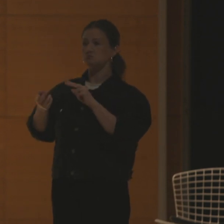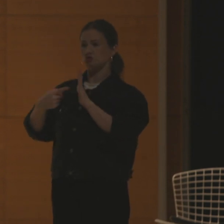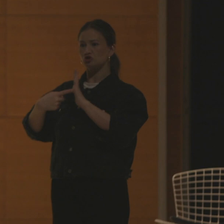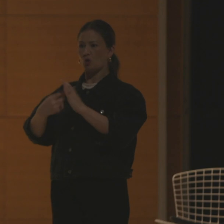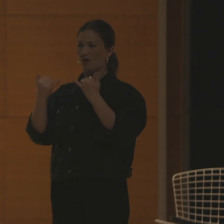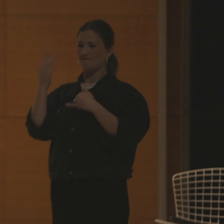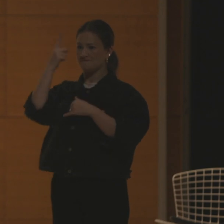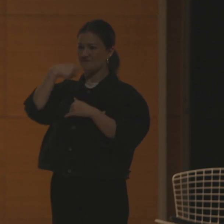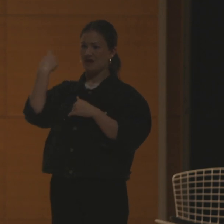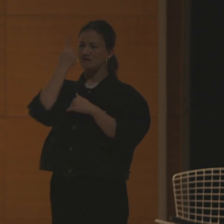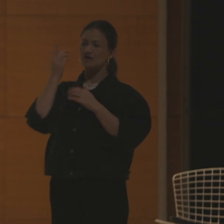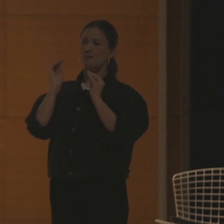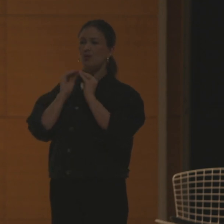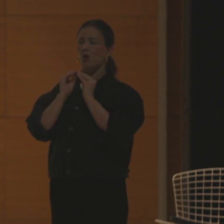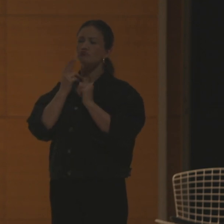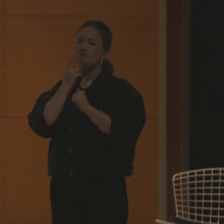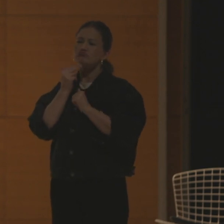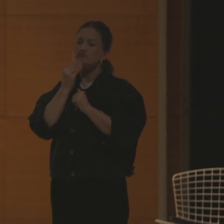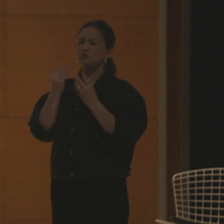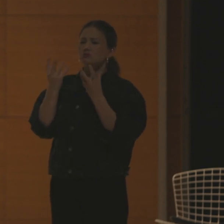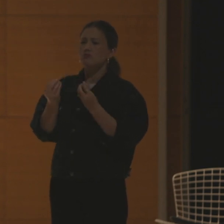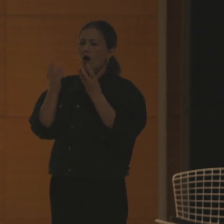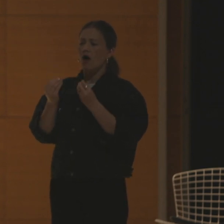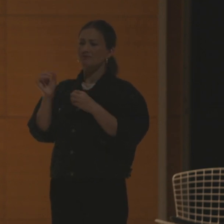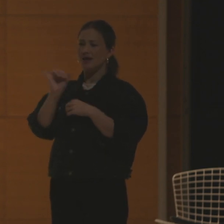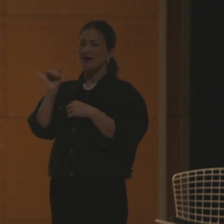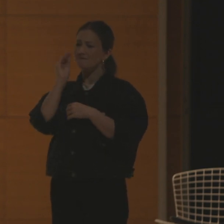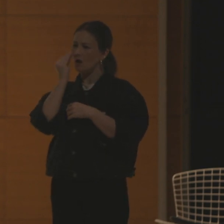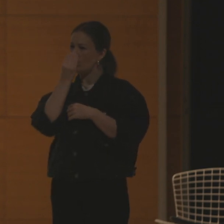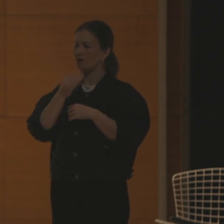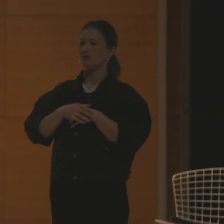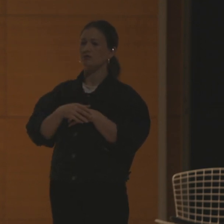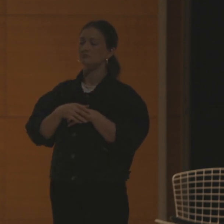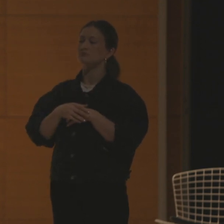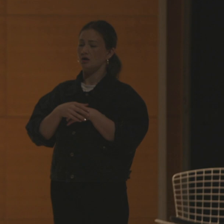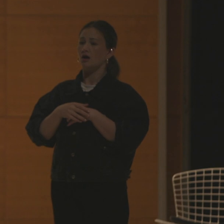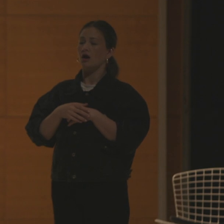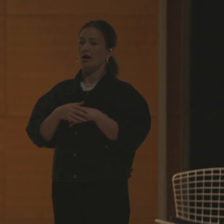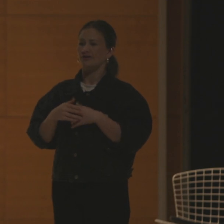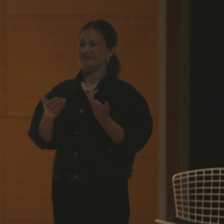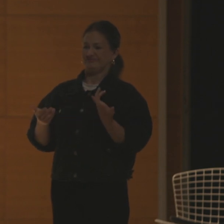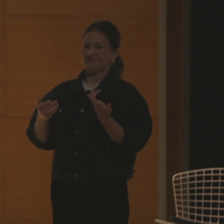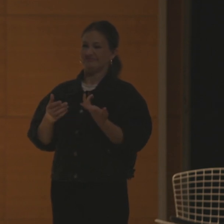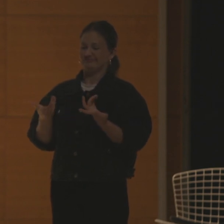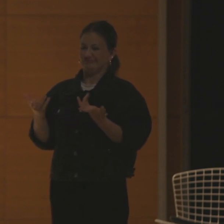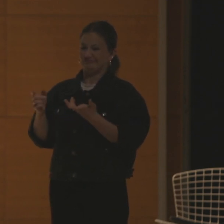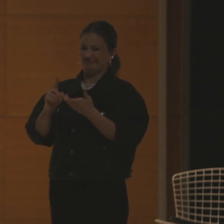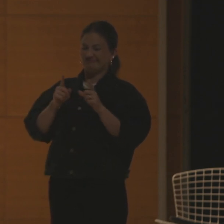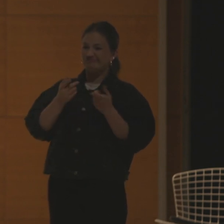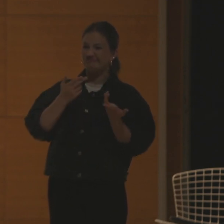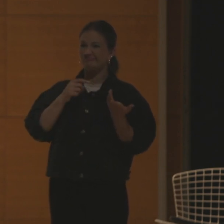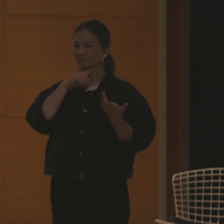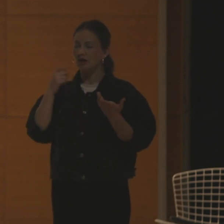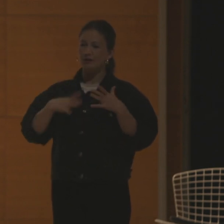of her face like petals flaking away from a shrouded bud. She had traded her mom capris and department store blouses for athletic